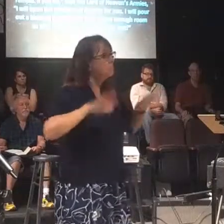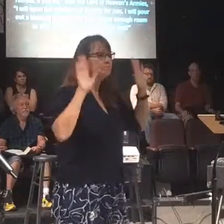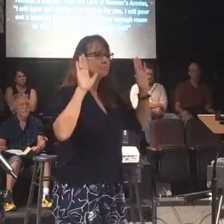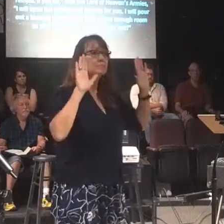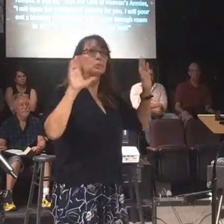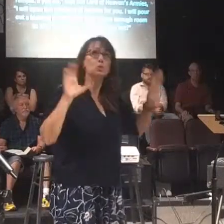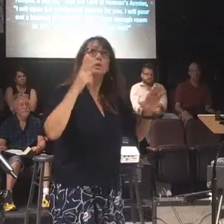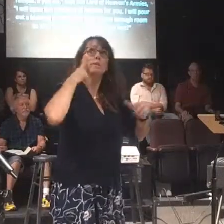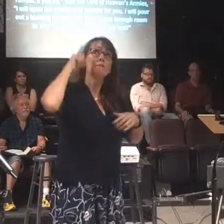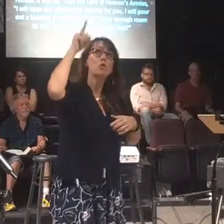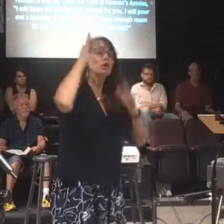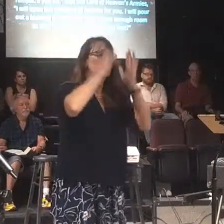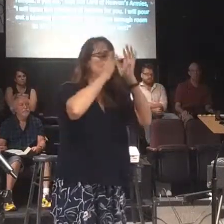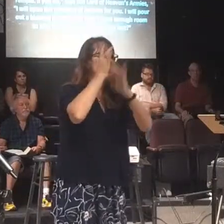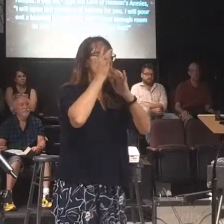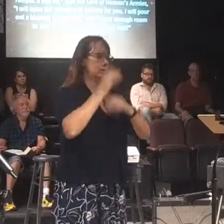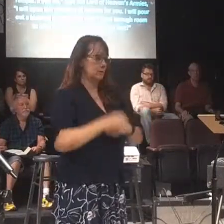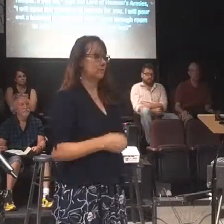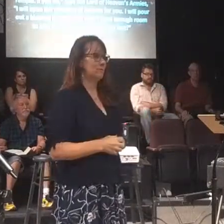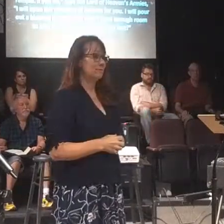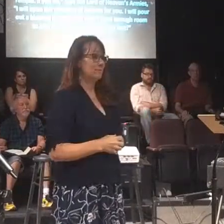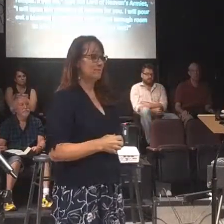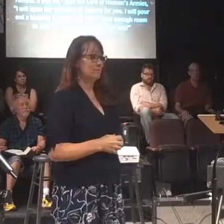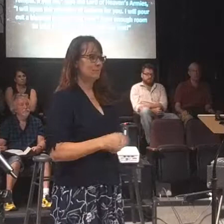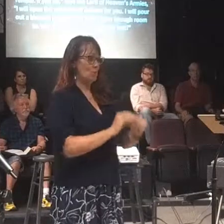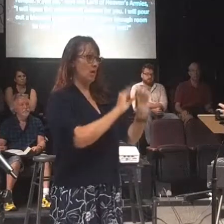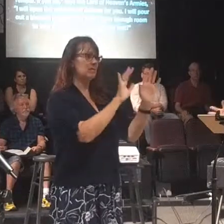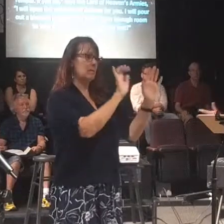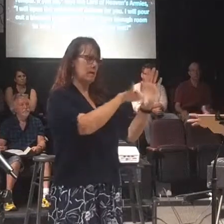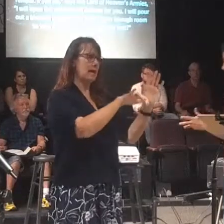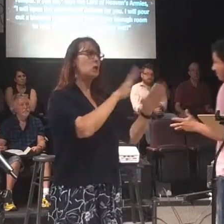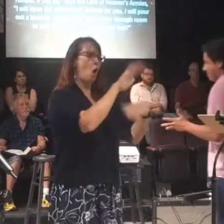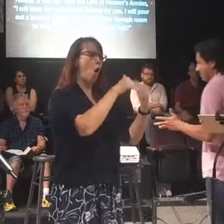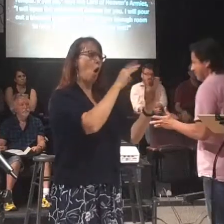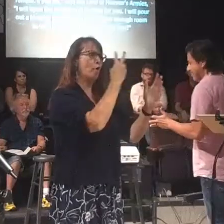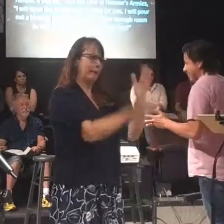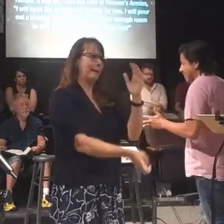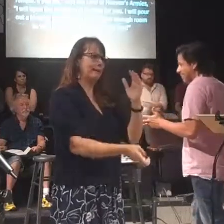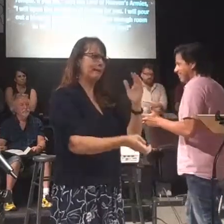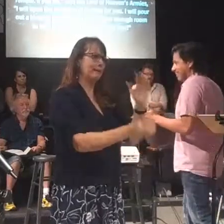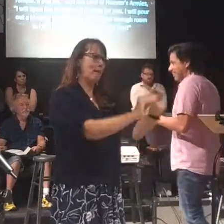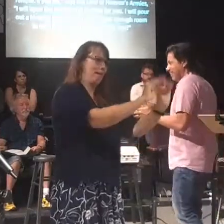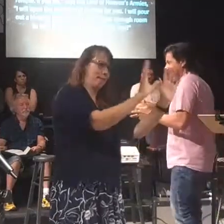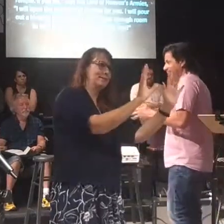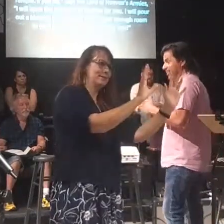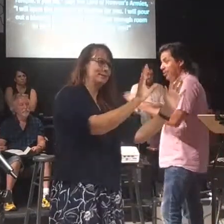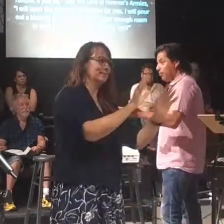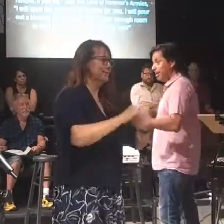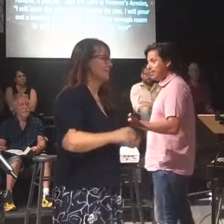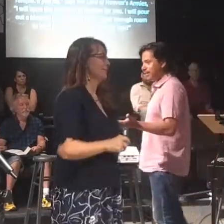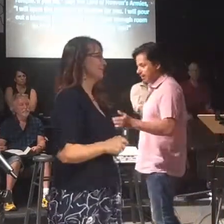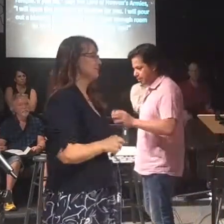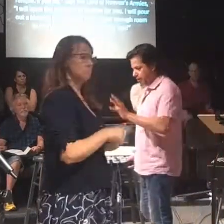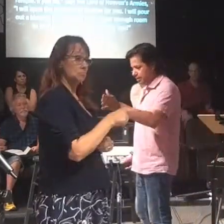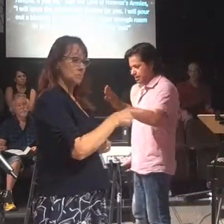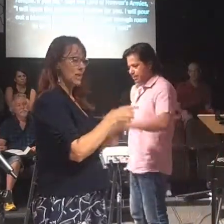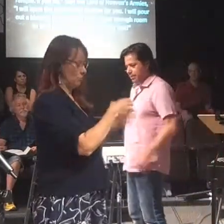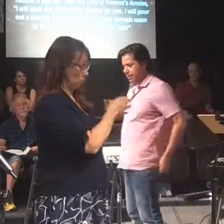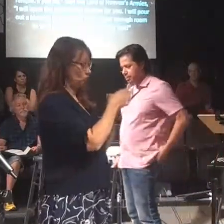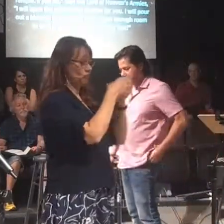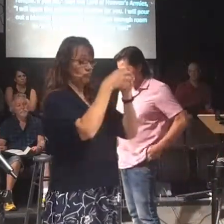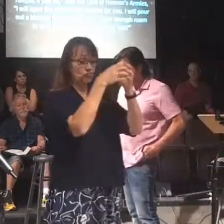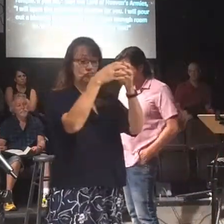And so obviously, that's an all-in situation right there, right? And they all went, and he